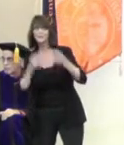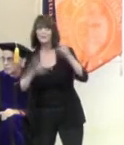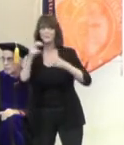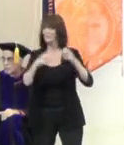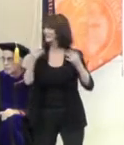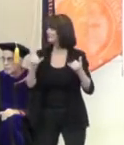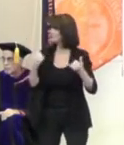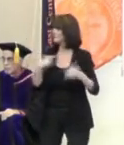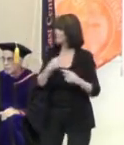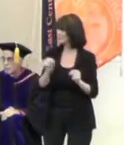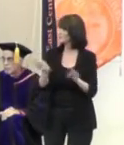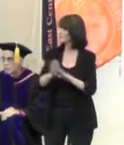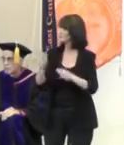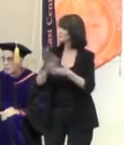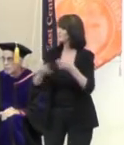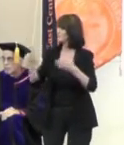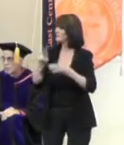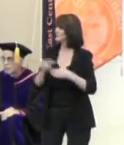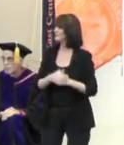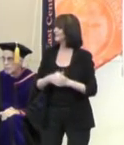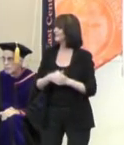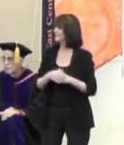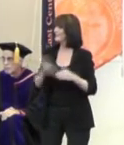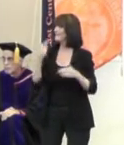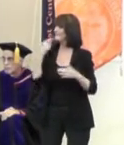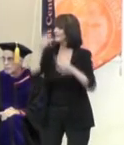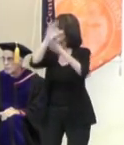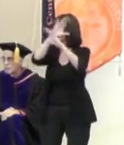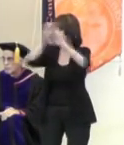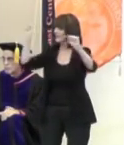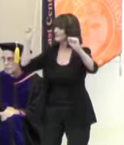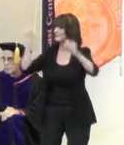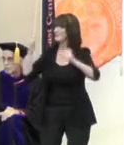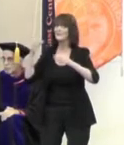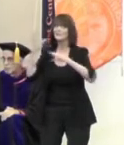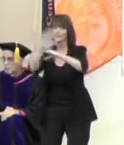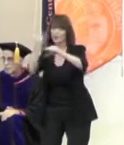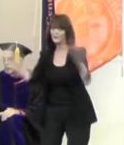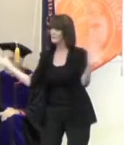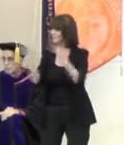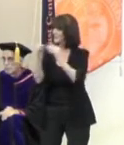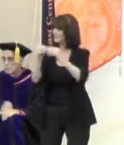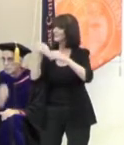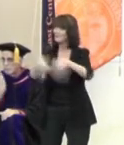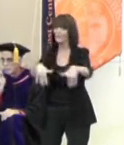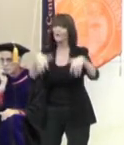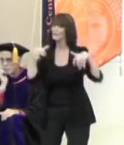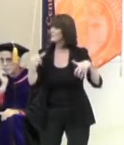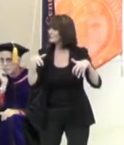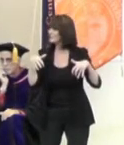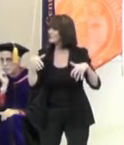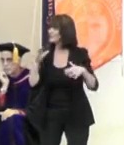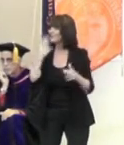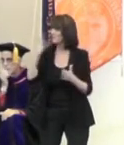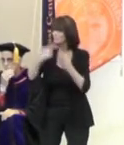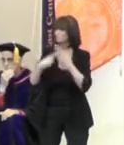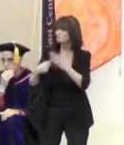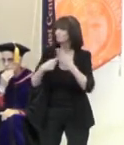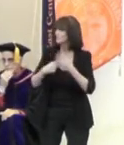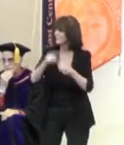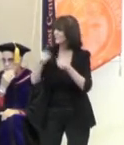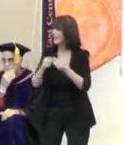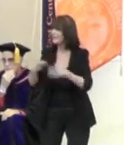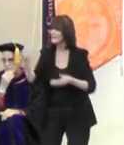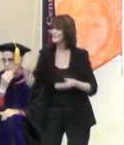tournament. And then they came in and said, the president is calling a meeting over in the auditorium and they're going to discuss about giving